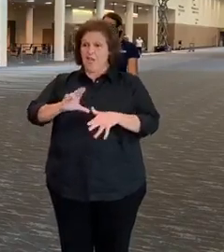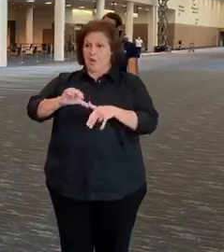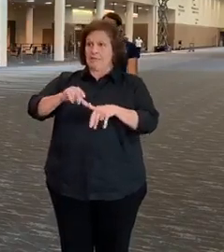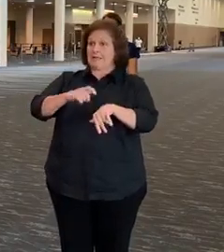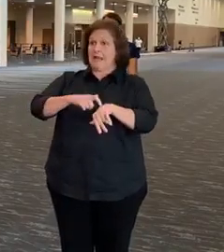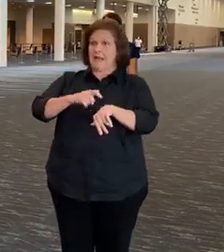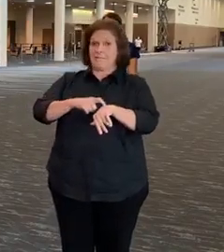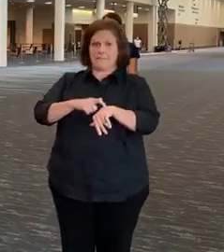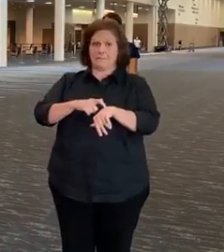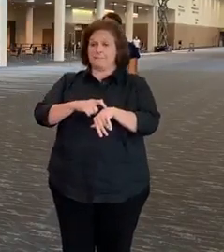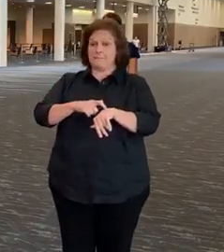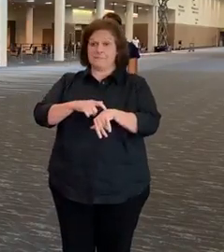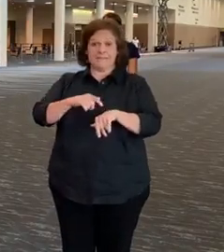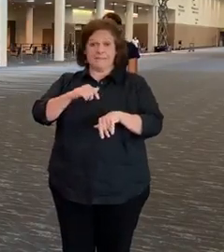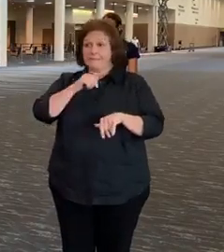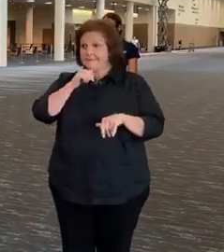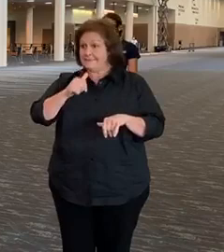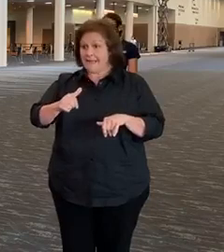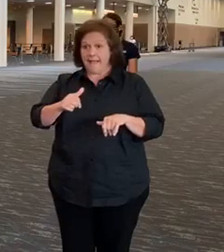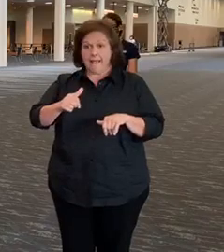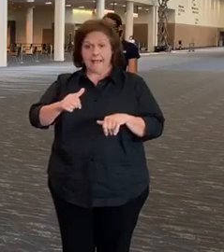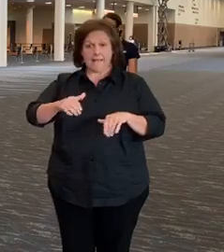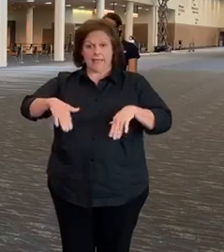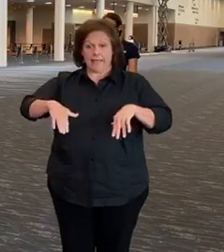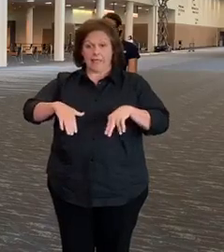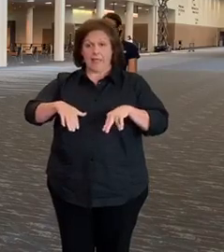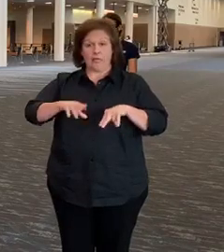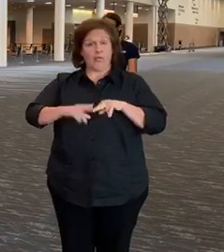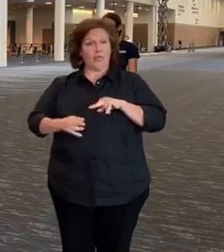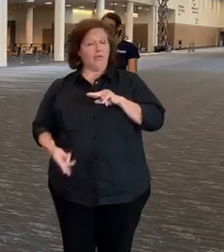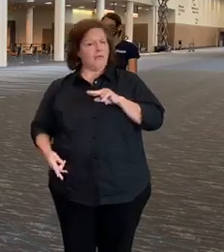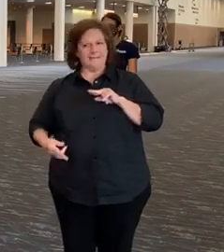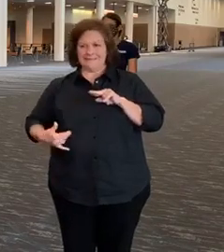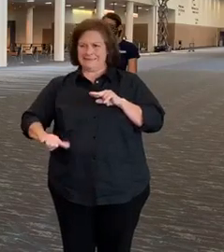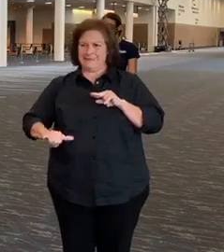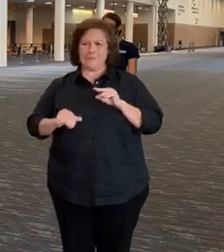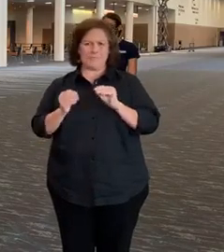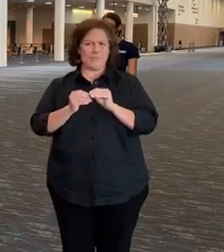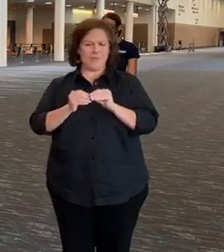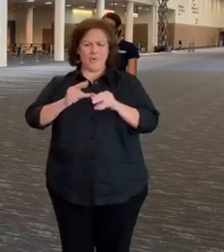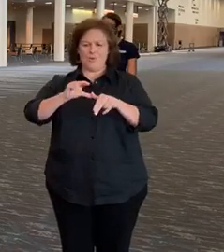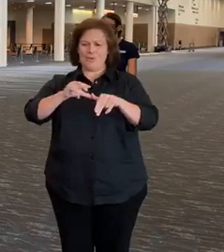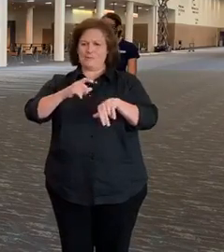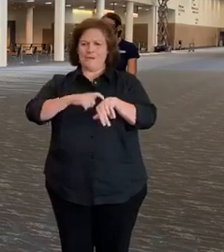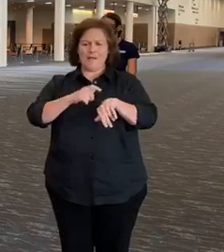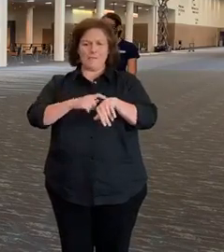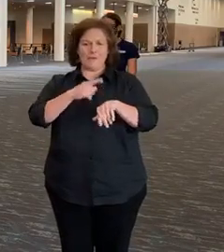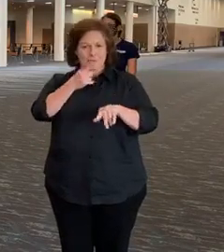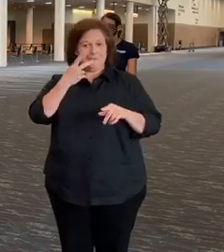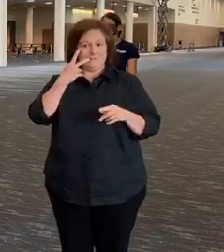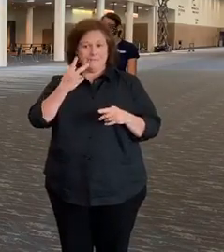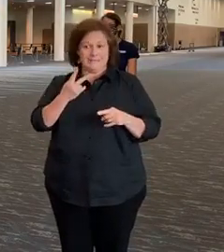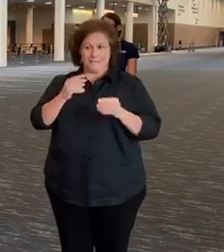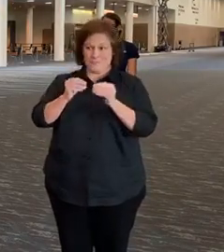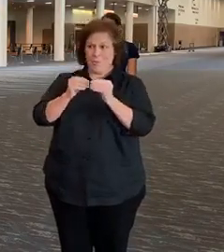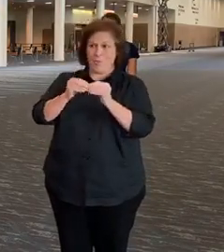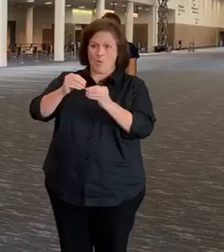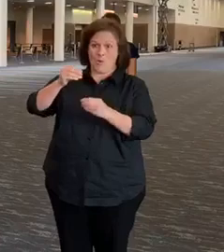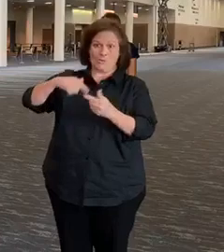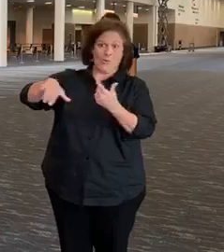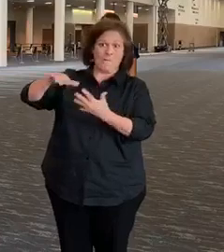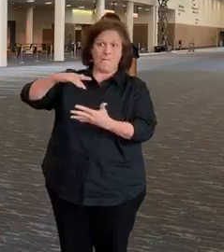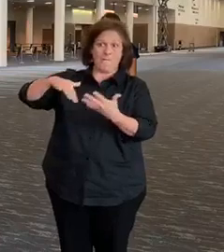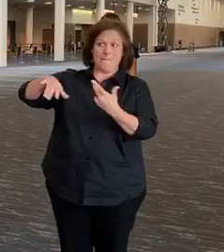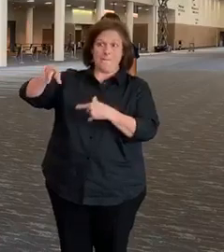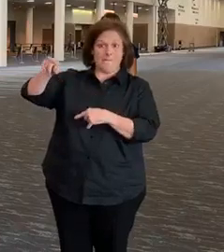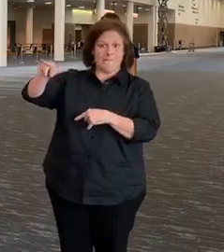It is in no way declining, and I believe that as you see the storms that are out there now, it's